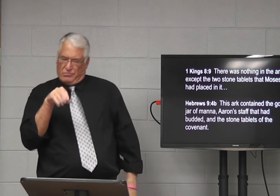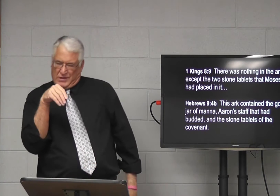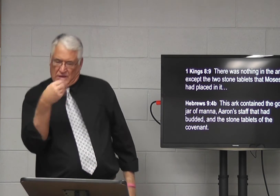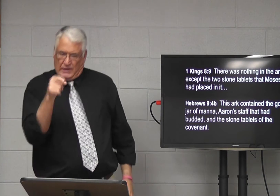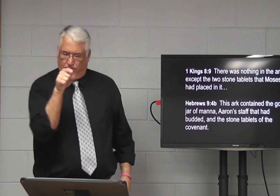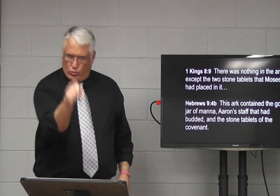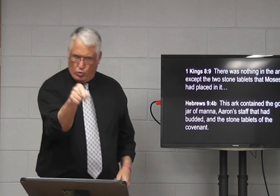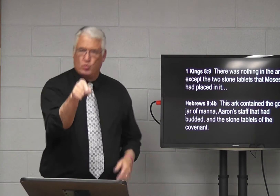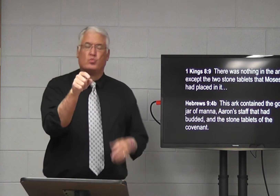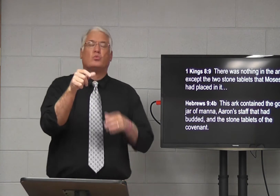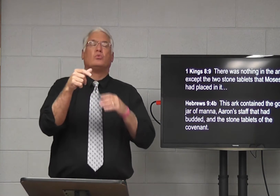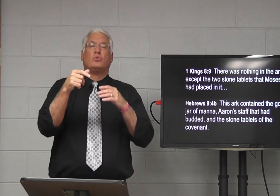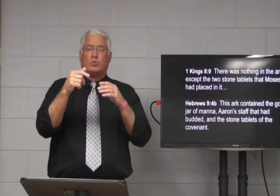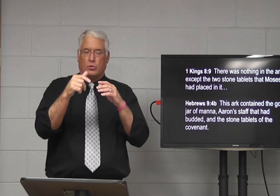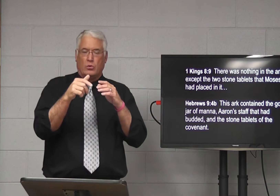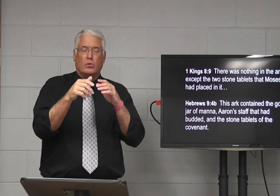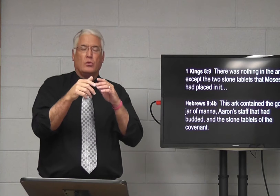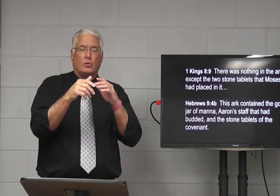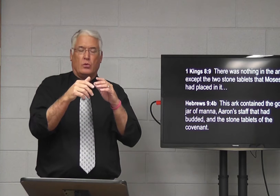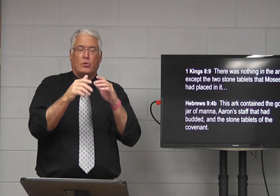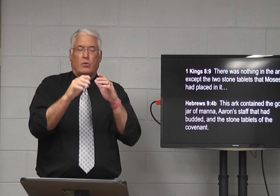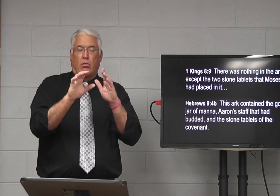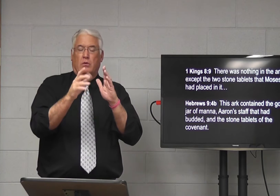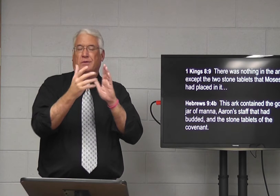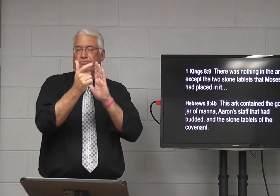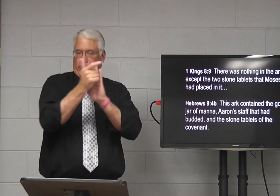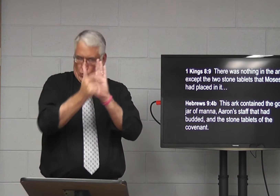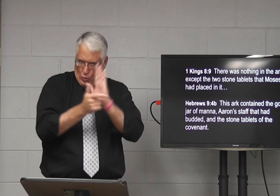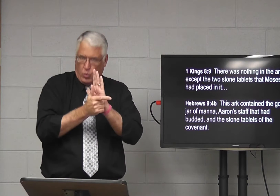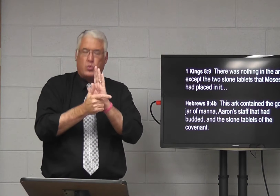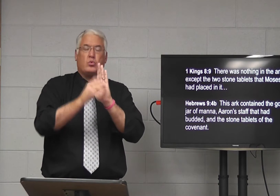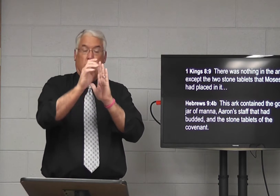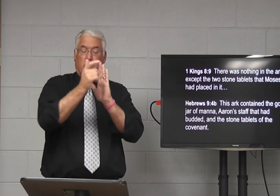and put the cover on it, and I will give you the law,